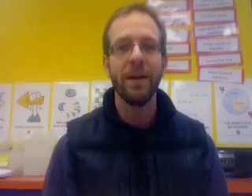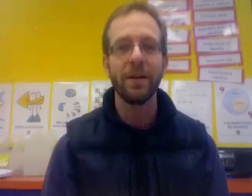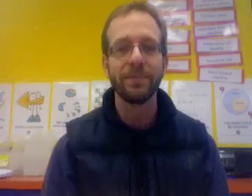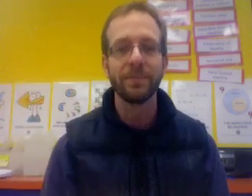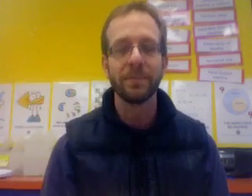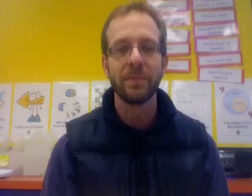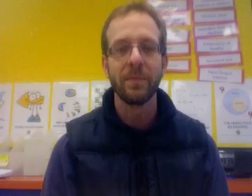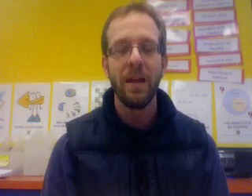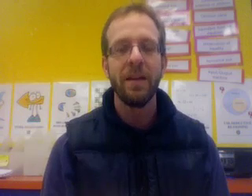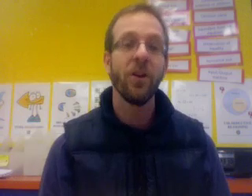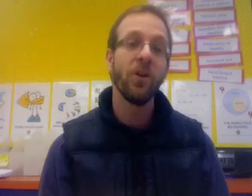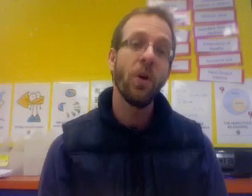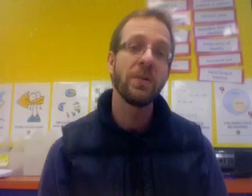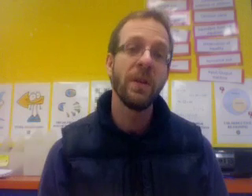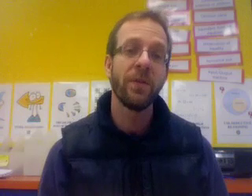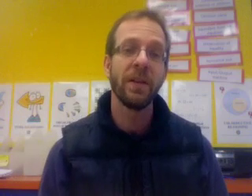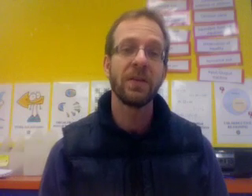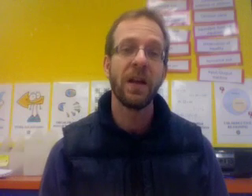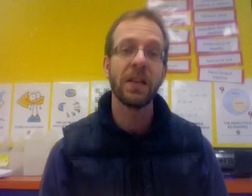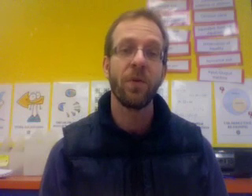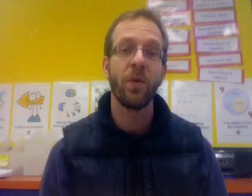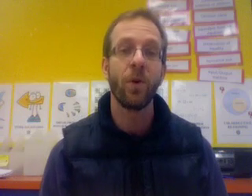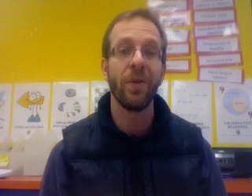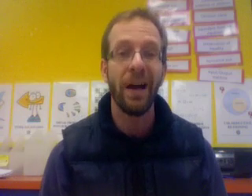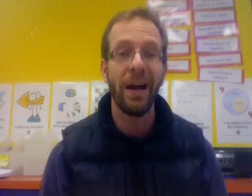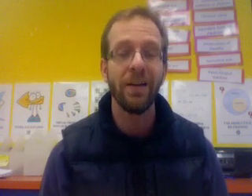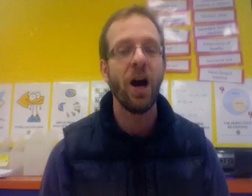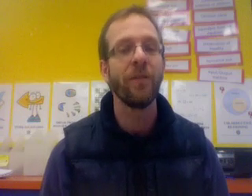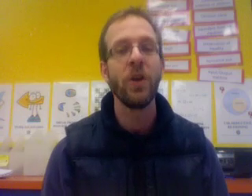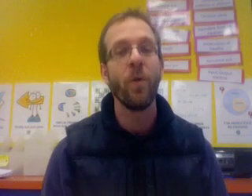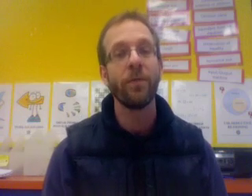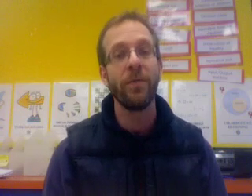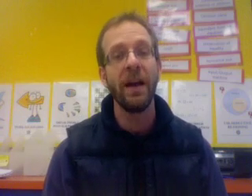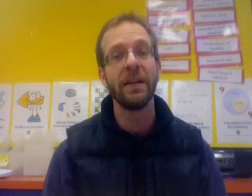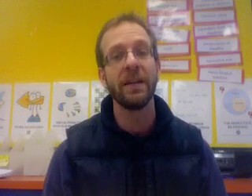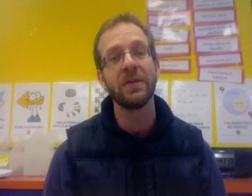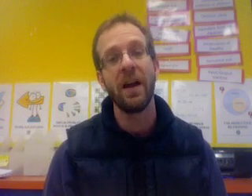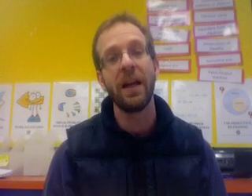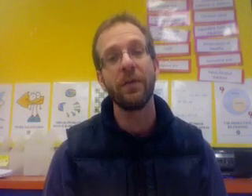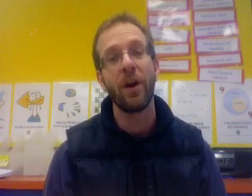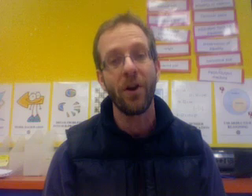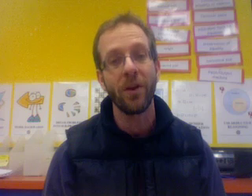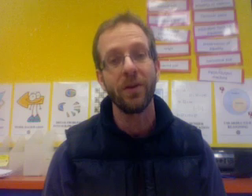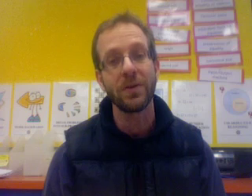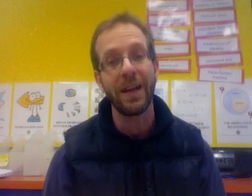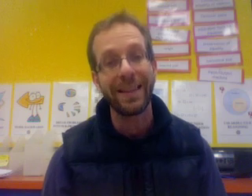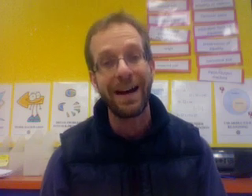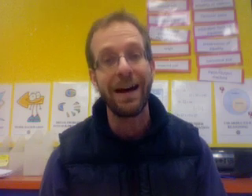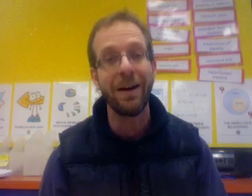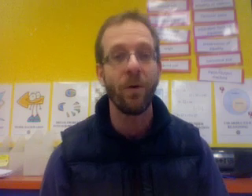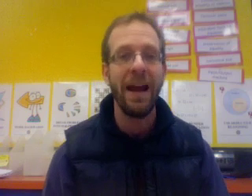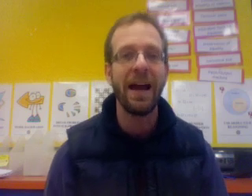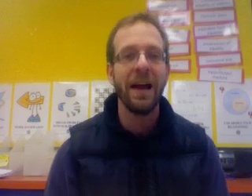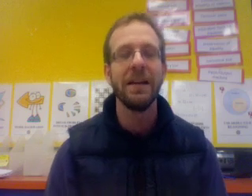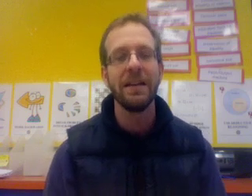mirror. Now you'll notice we never did signs for the word the. Often you won't find a sign for articles like the or a